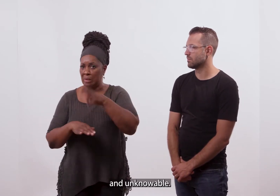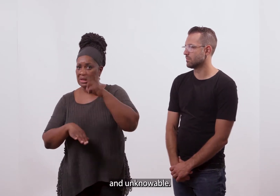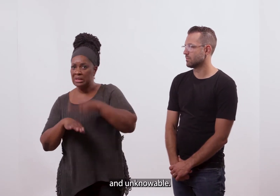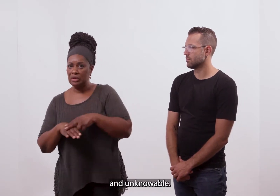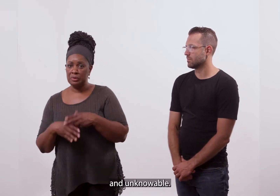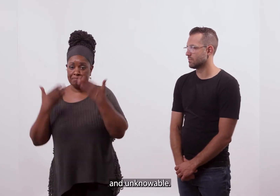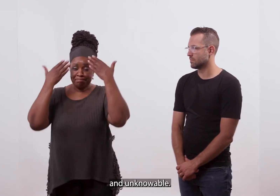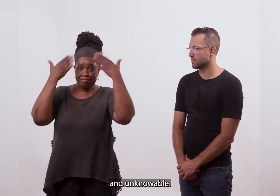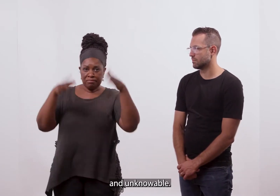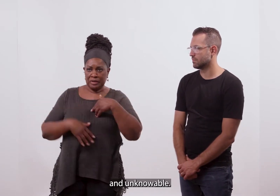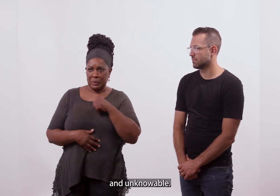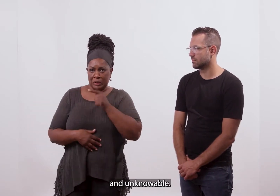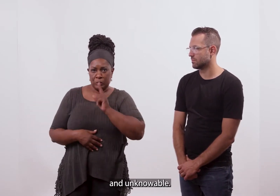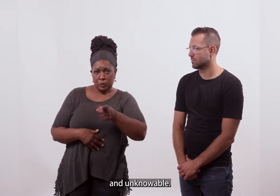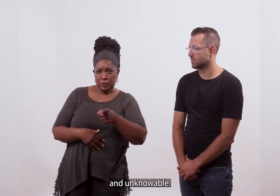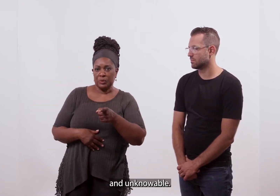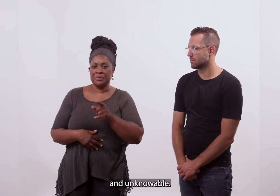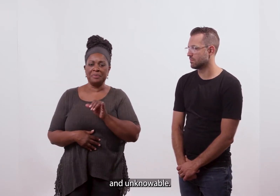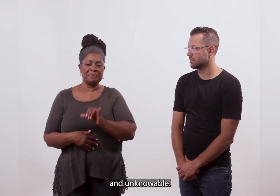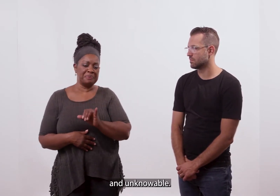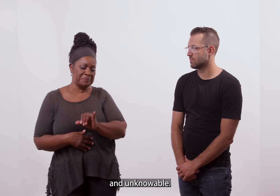and unknowable.